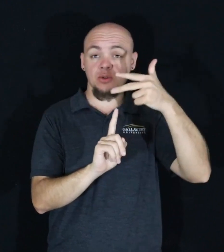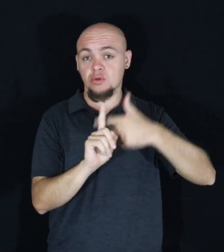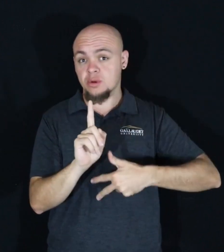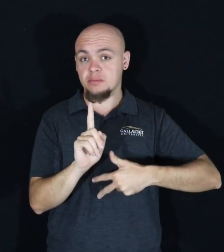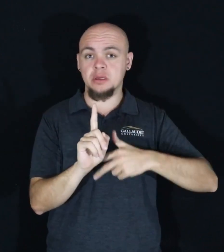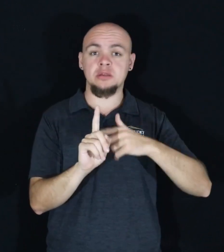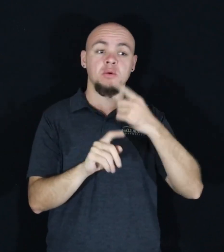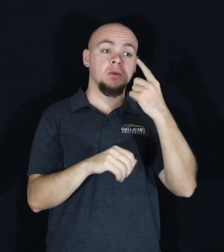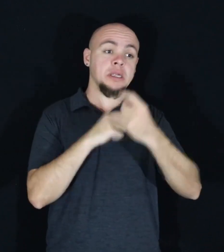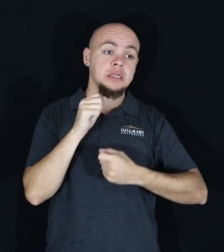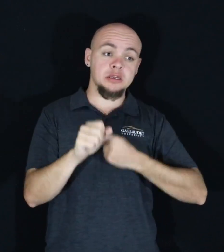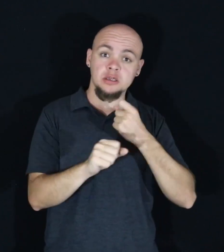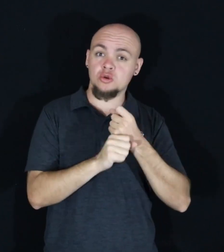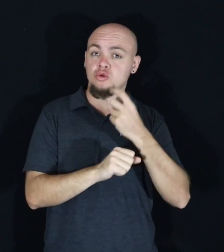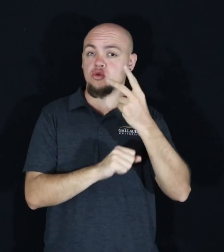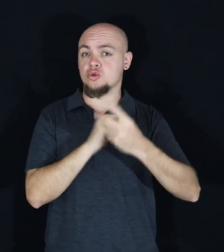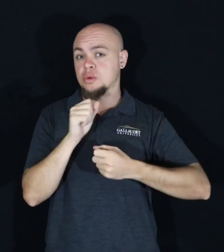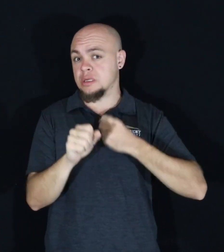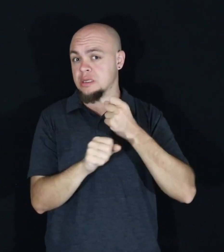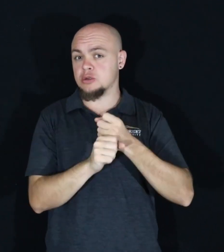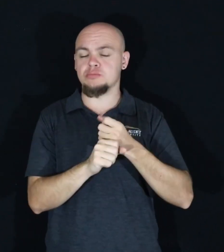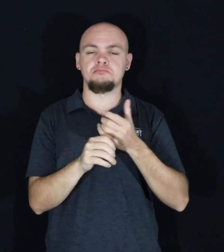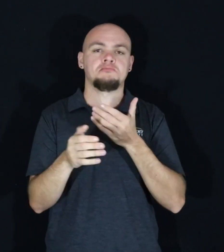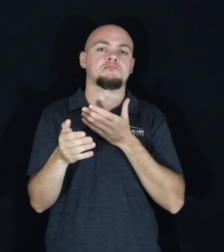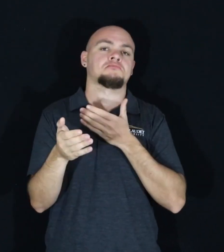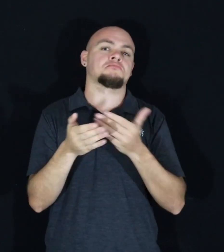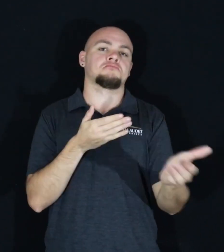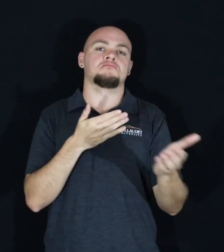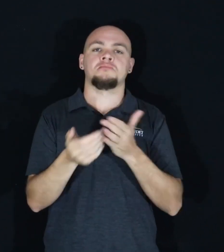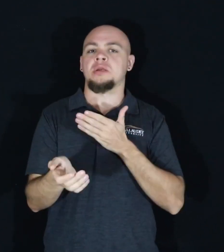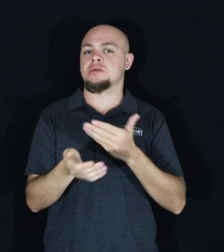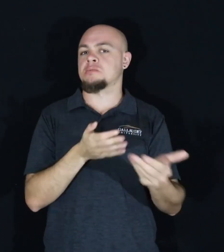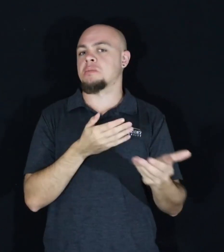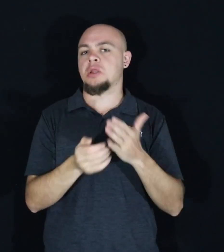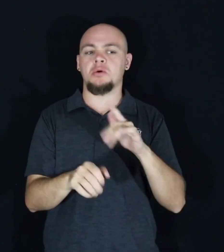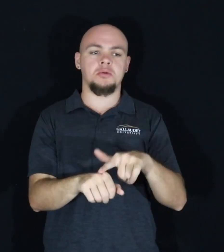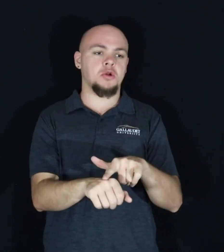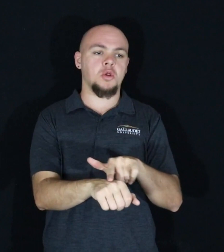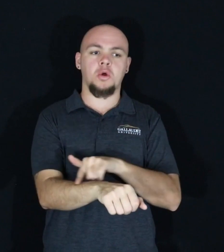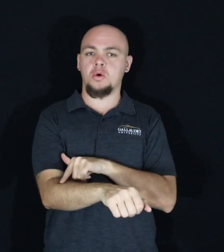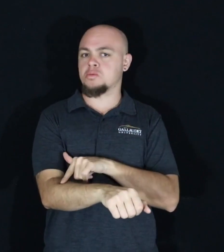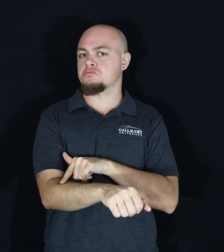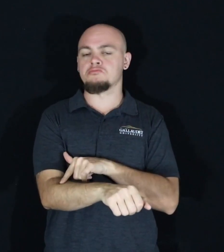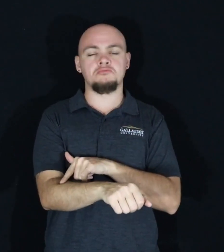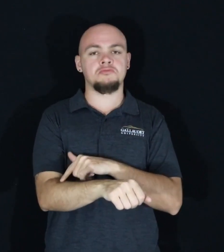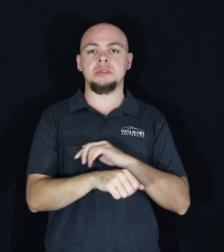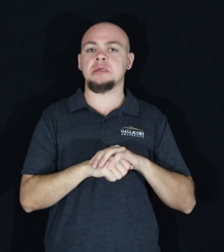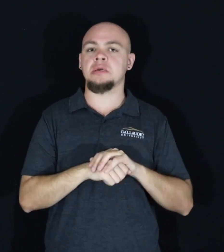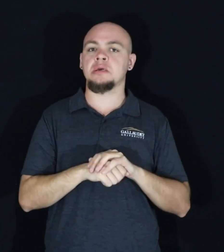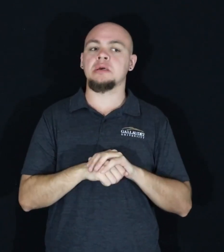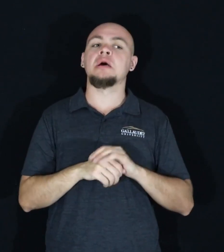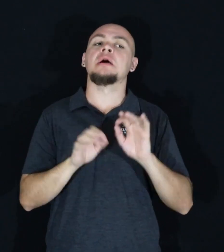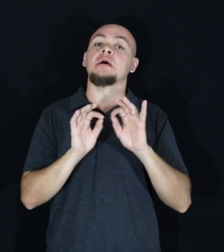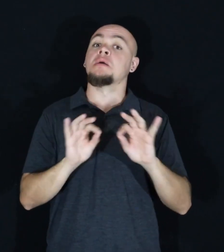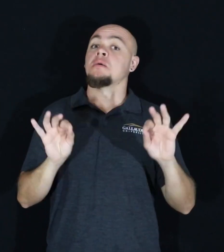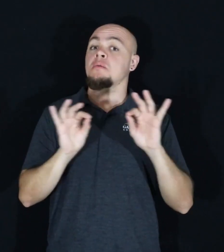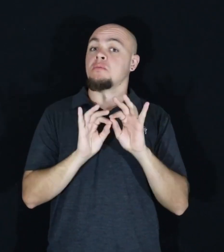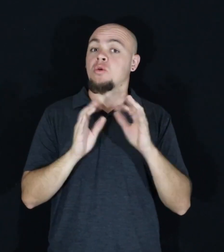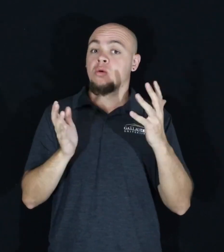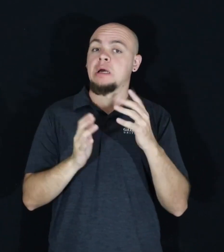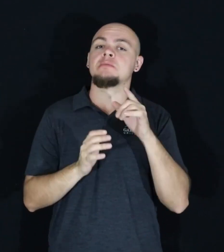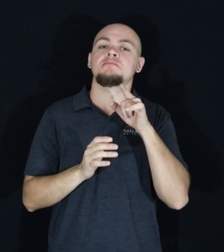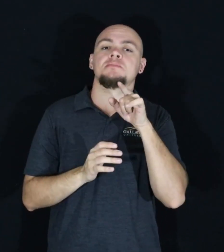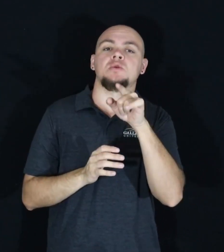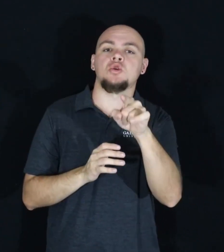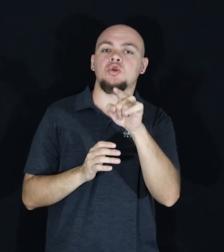a year, 2 years, it doesn't actually matter how long it takes, as much as it matters that you have